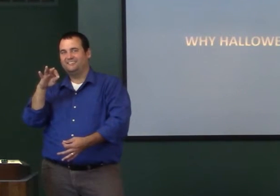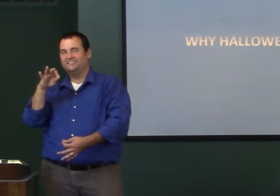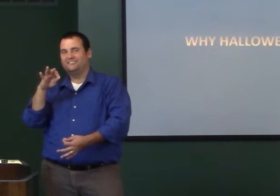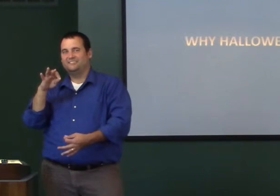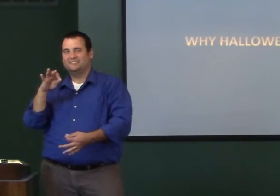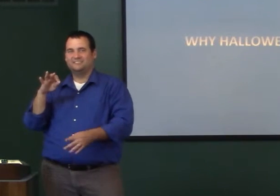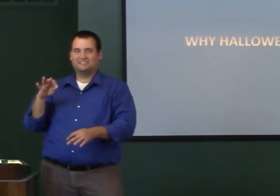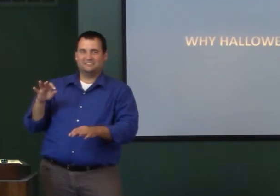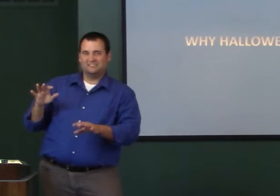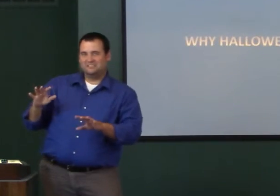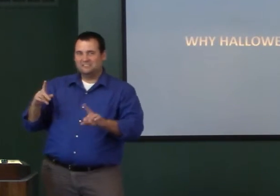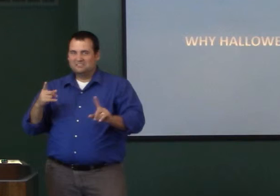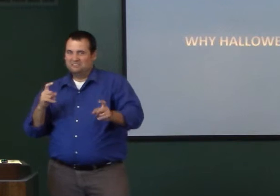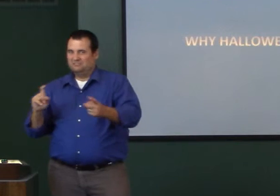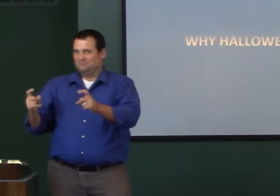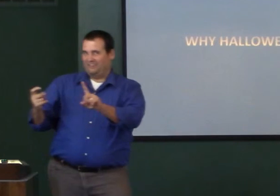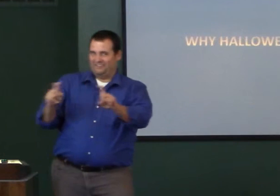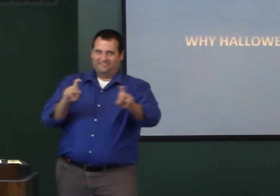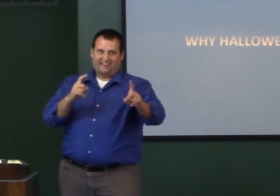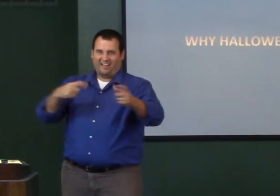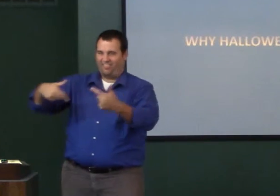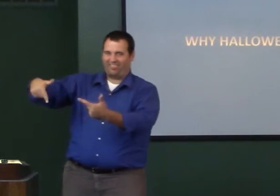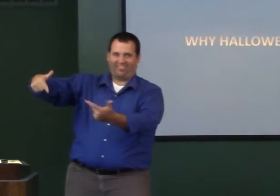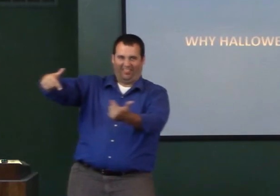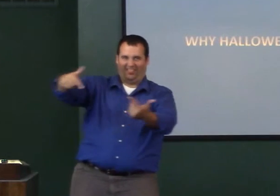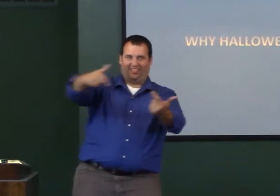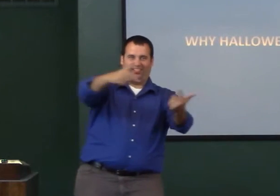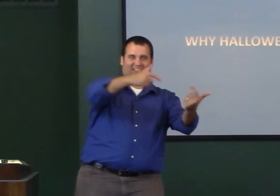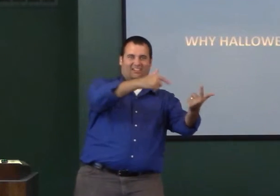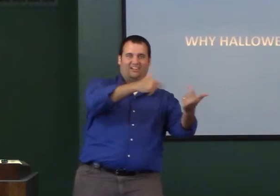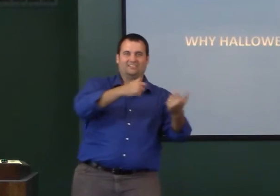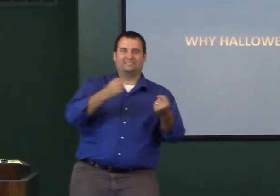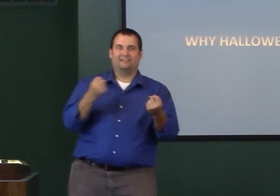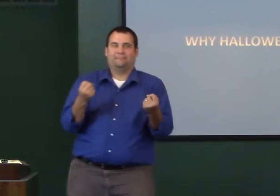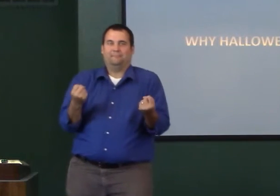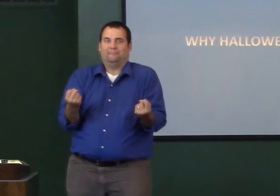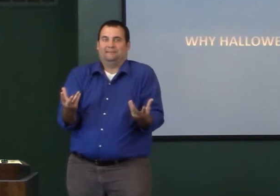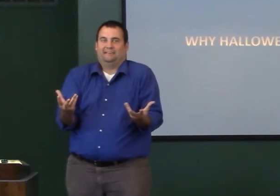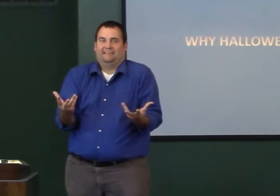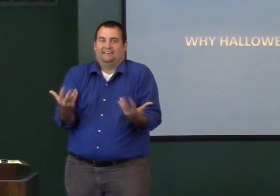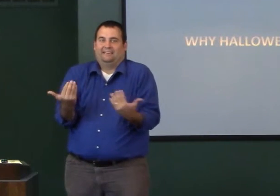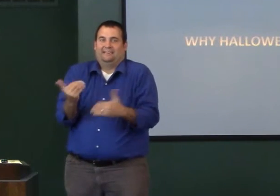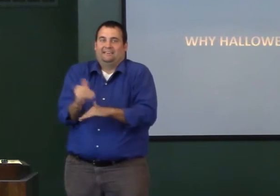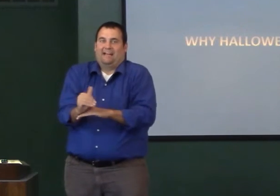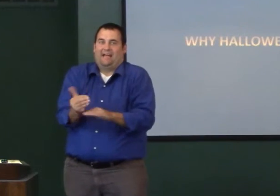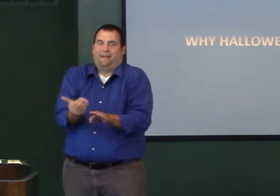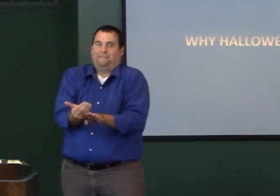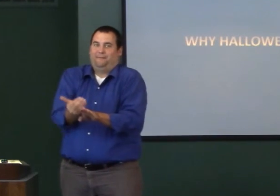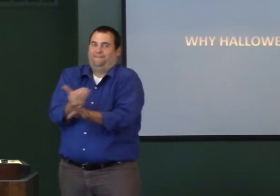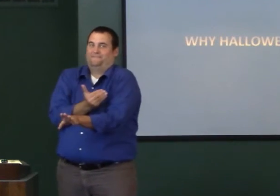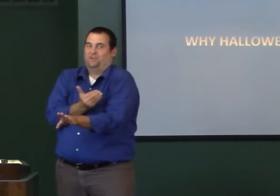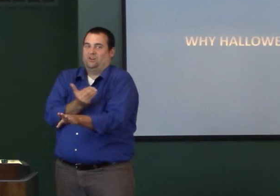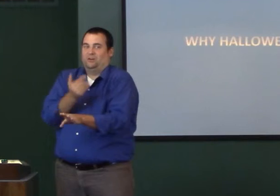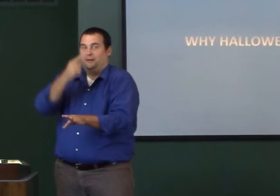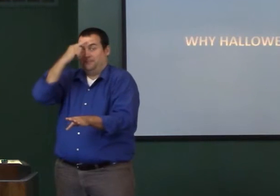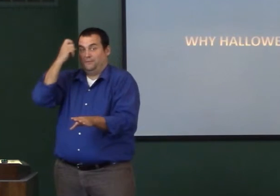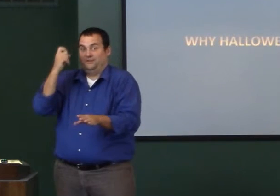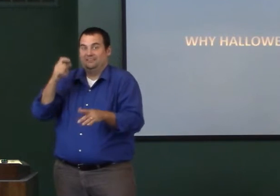of the dead would be going around and following people the night before